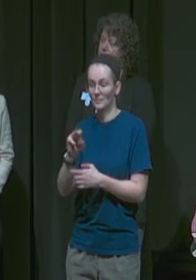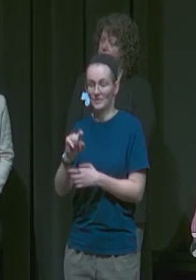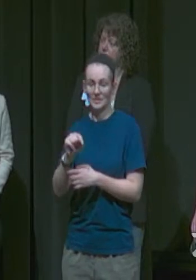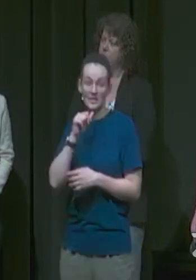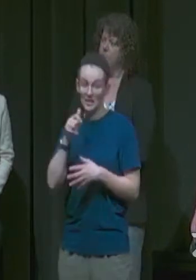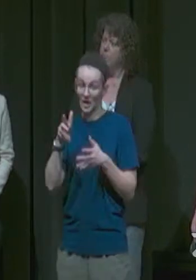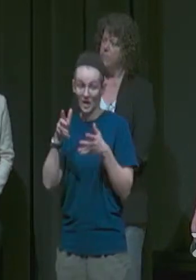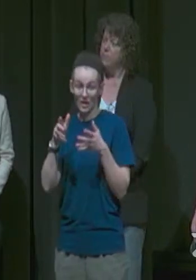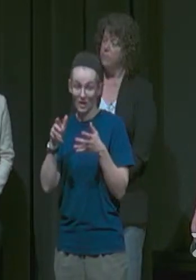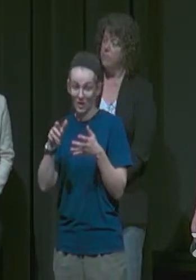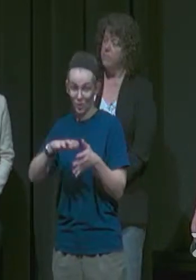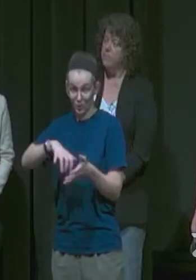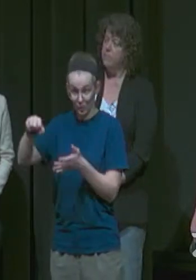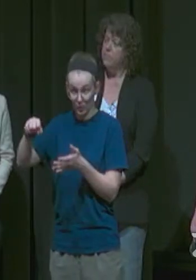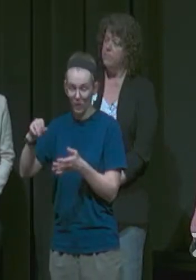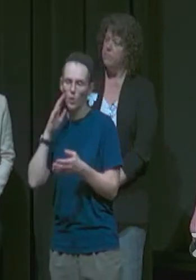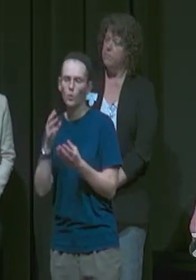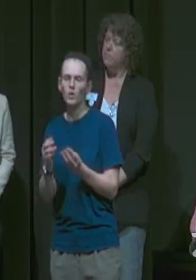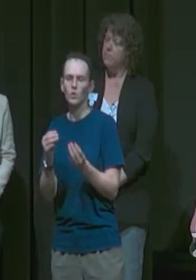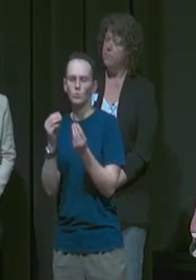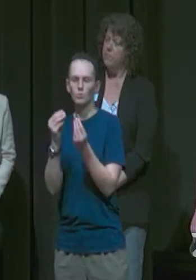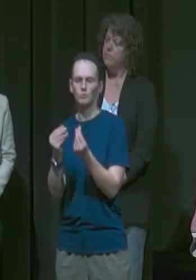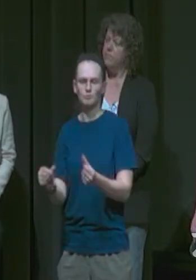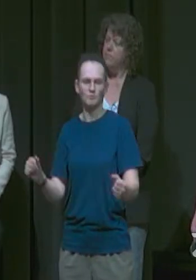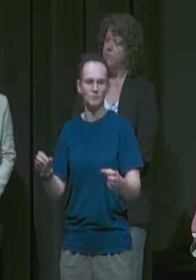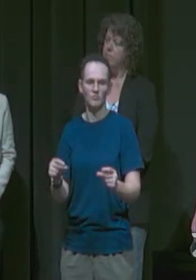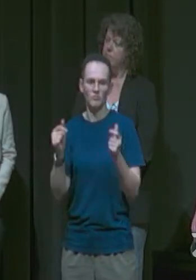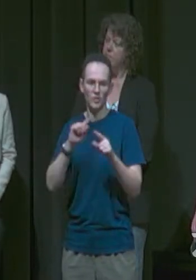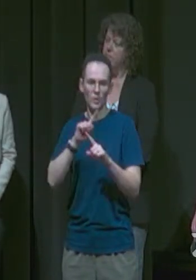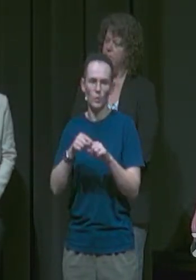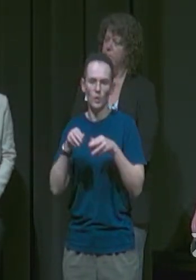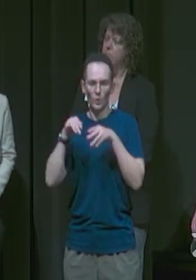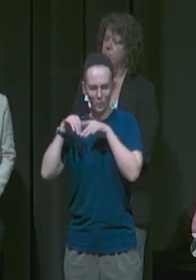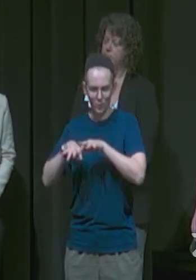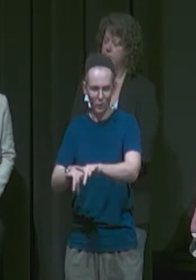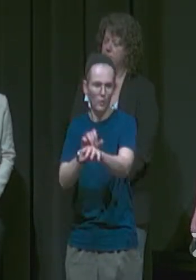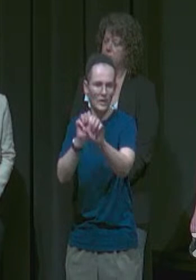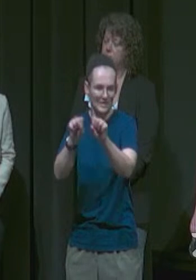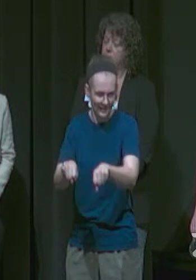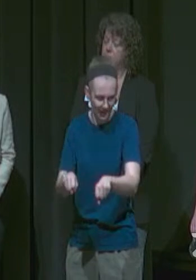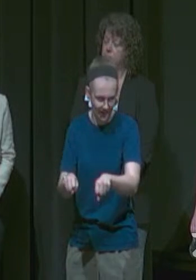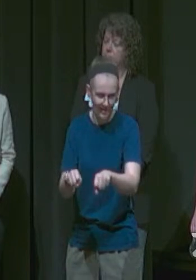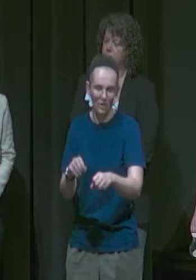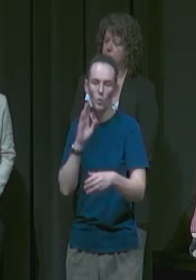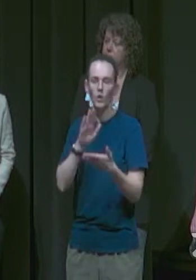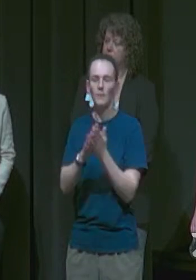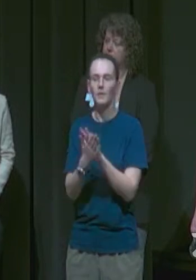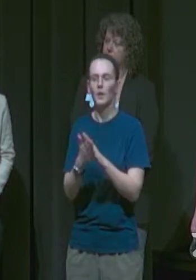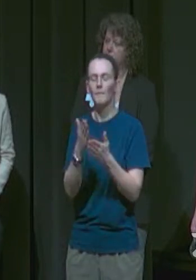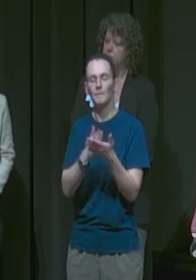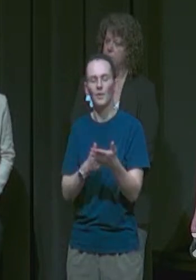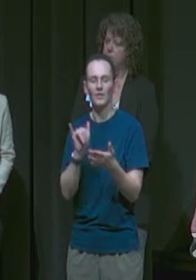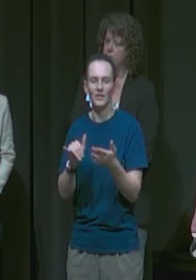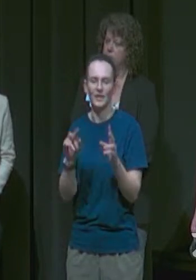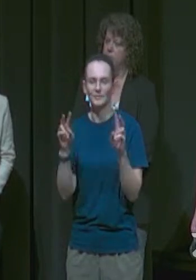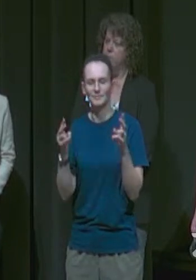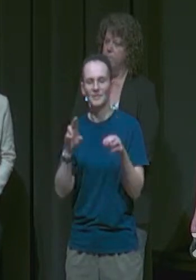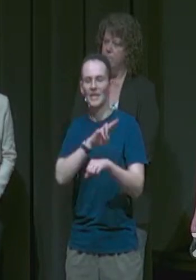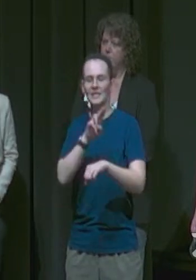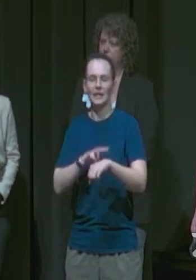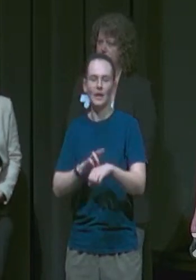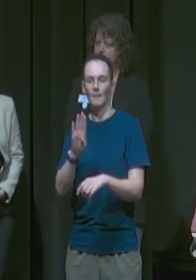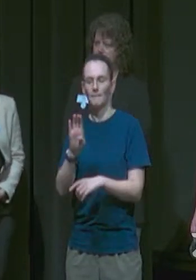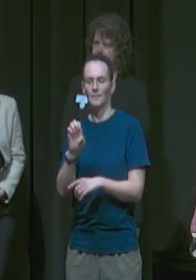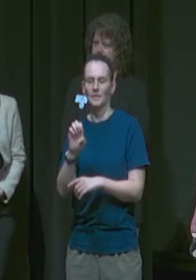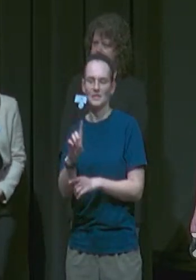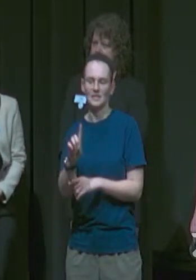100% removed, will be gone the moment that river is free-flowing and will become part of what we call the natural